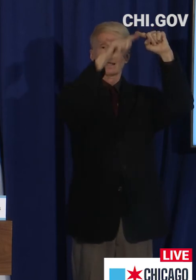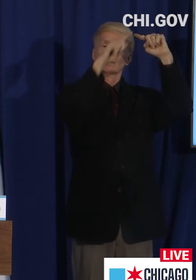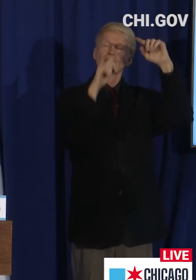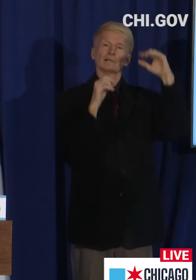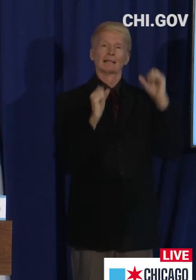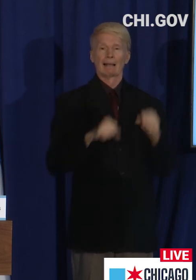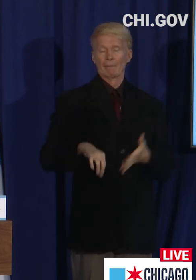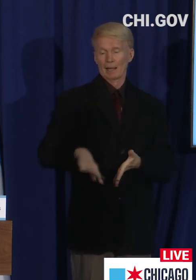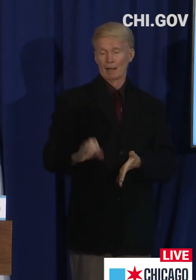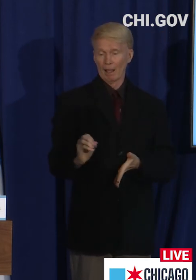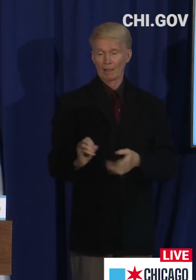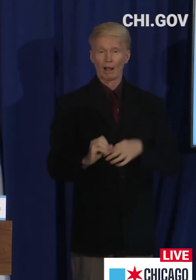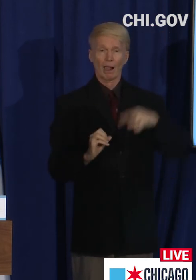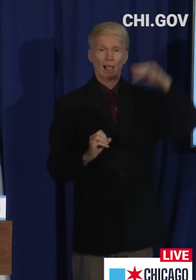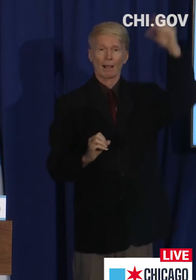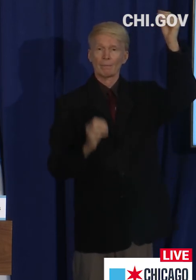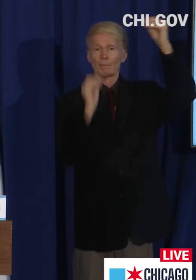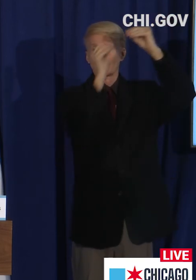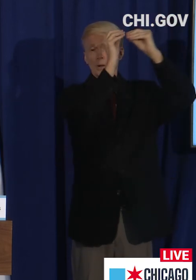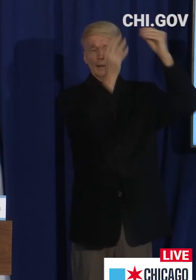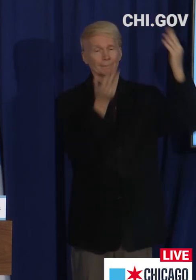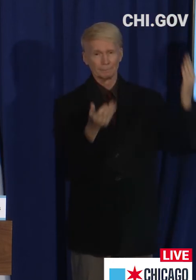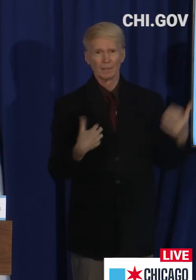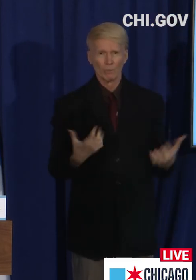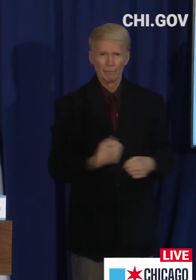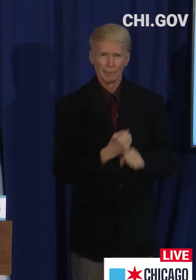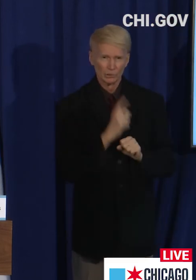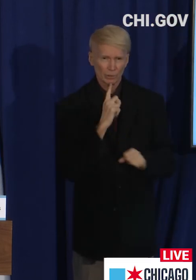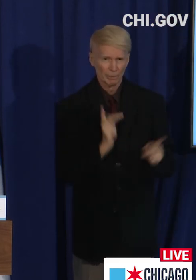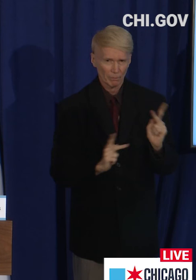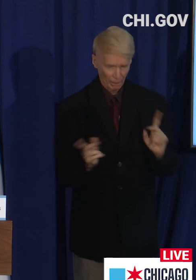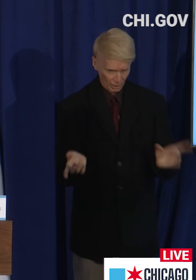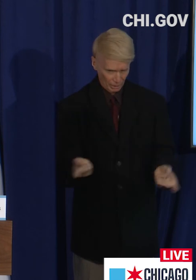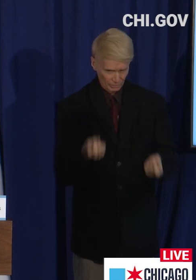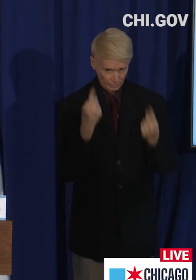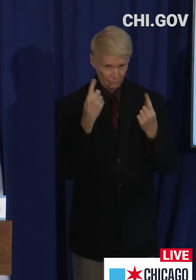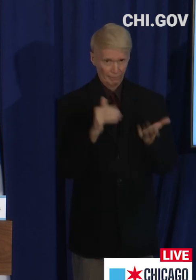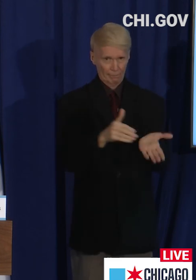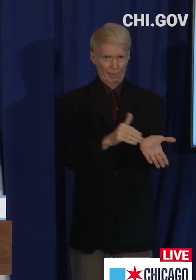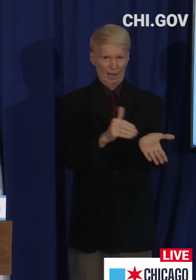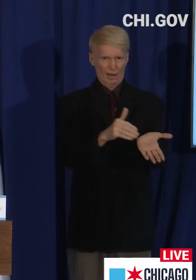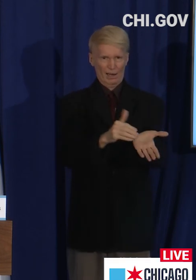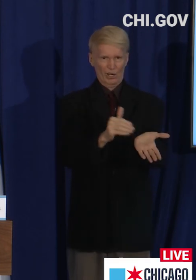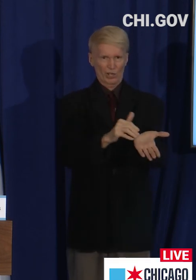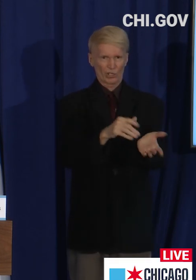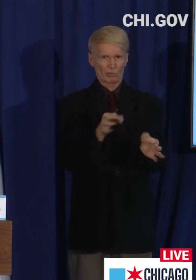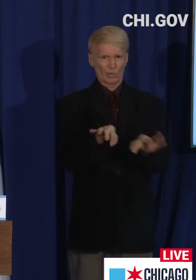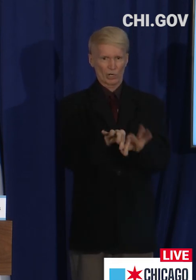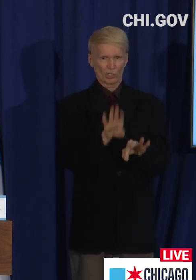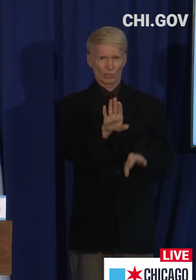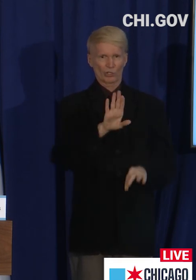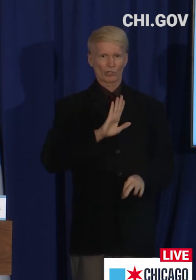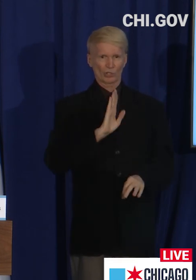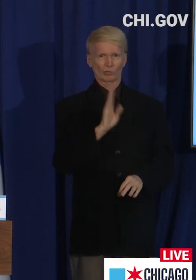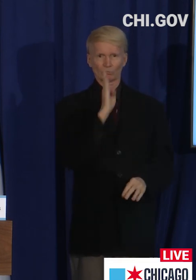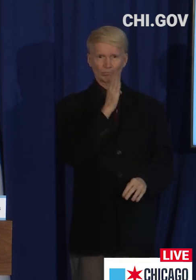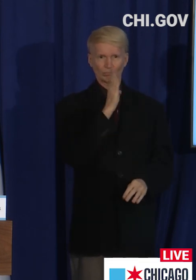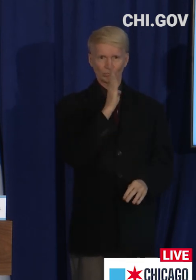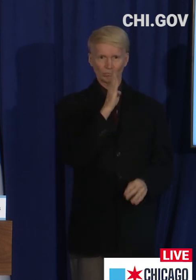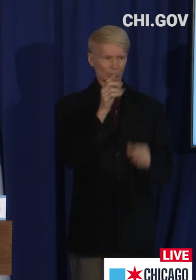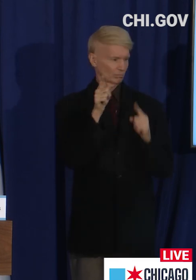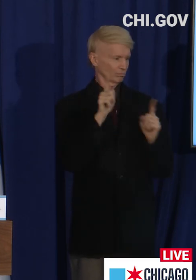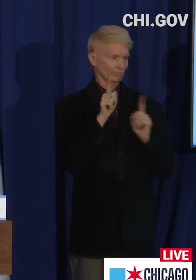I would most like people to make sure that they are getting connected to medical care. So that should be your first check,